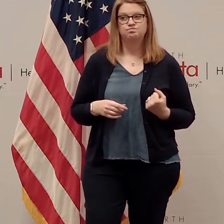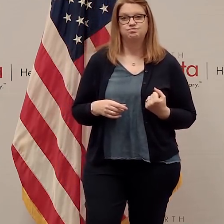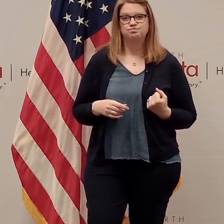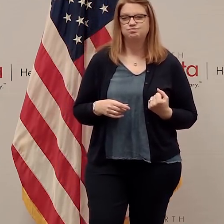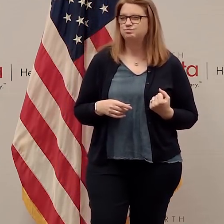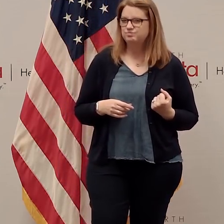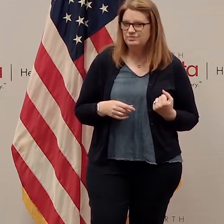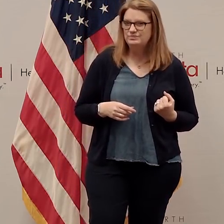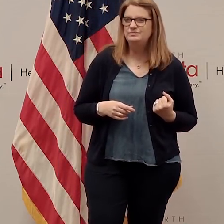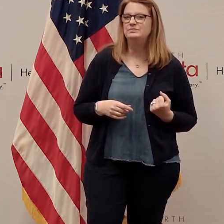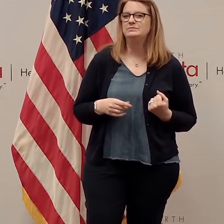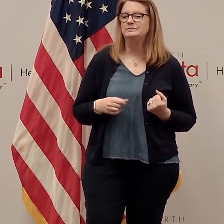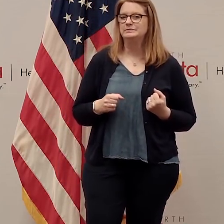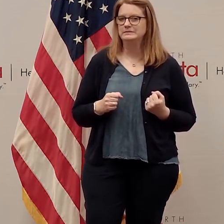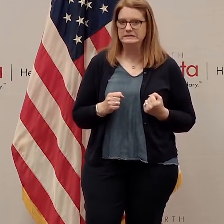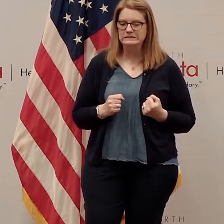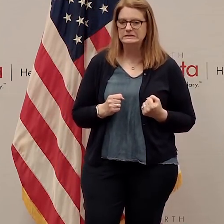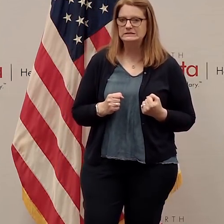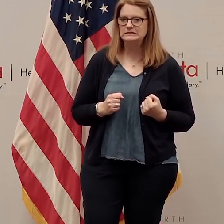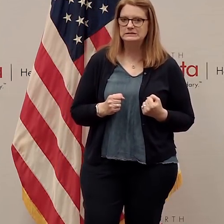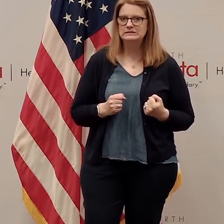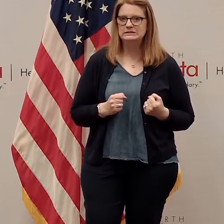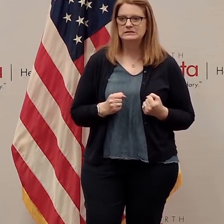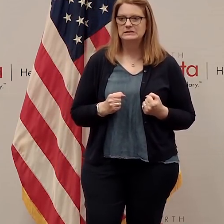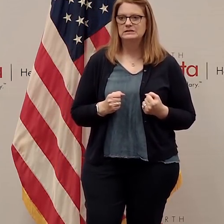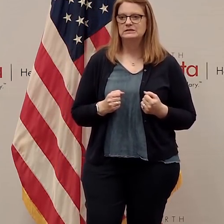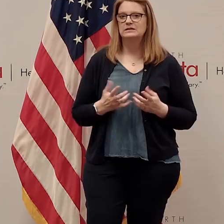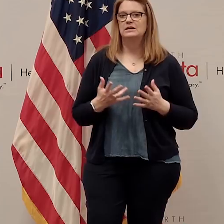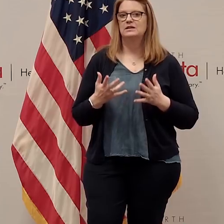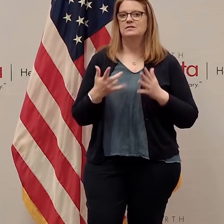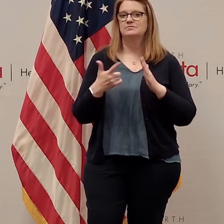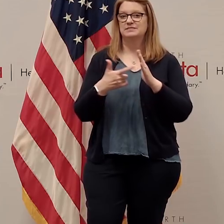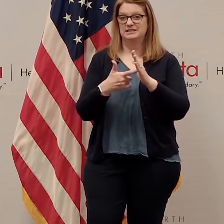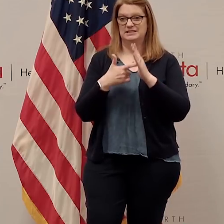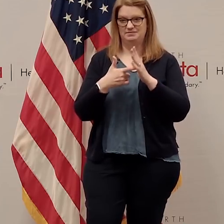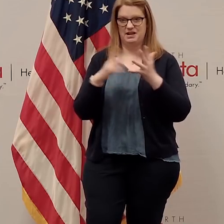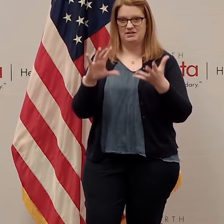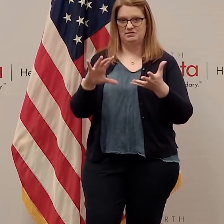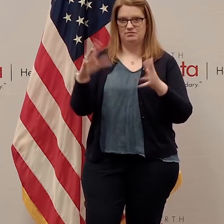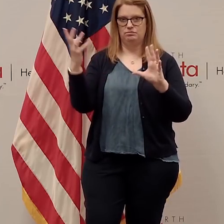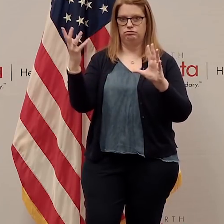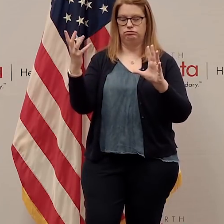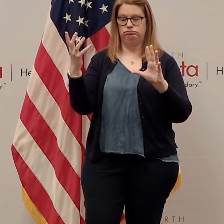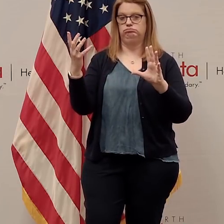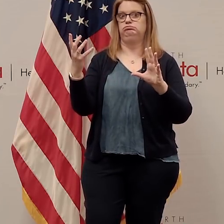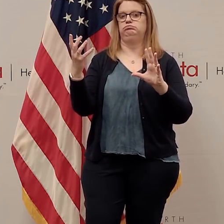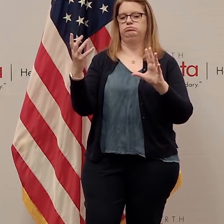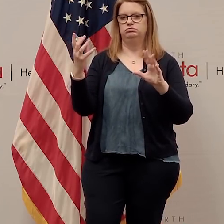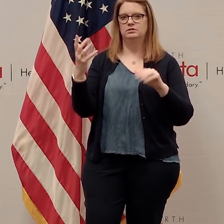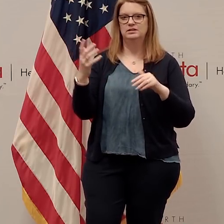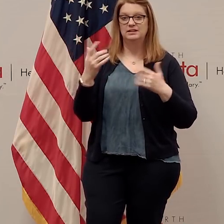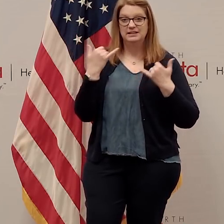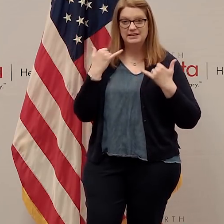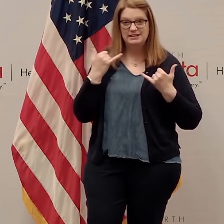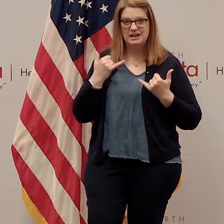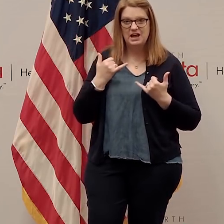there's a record amount of demand destruction for flights. There are more grounded aircraft